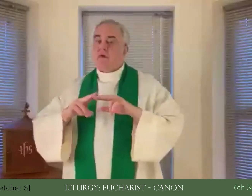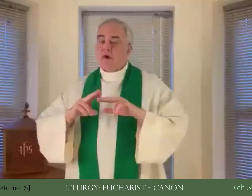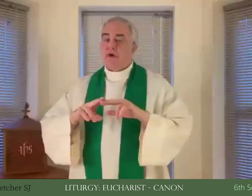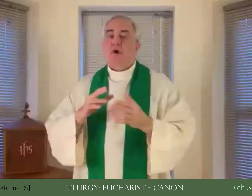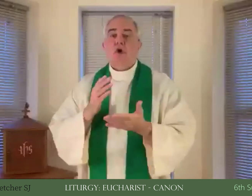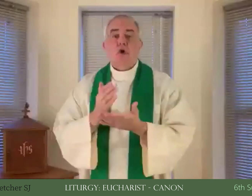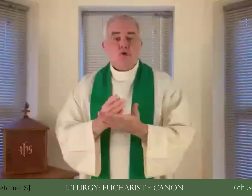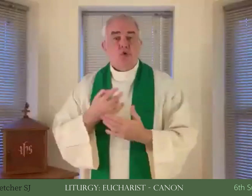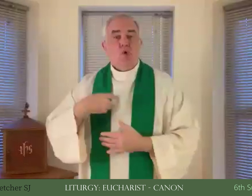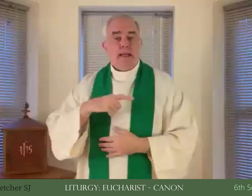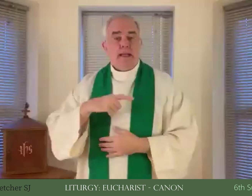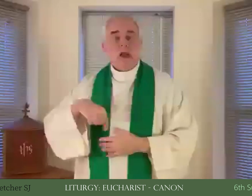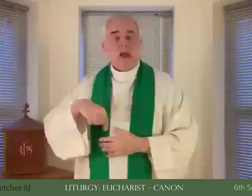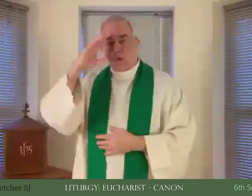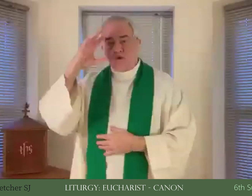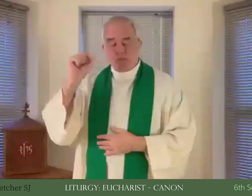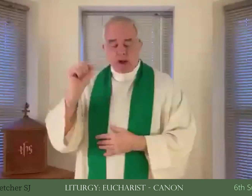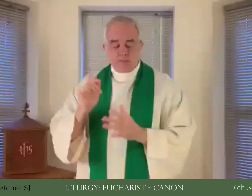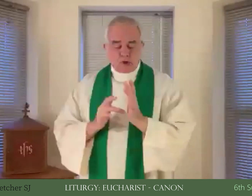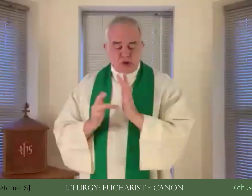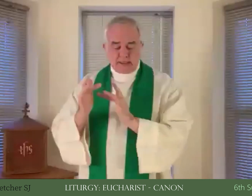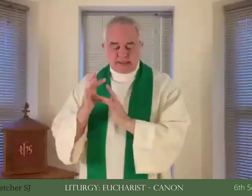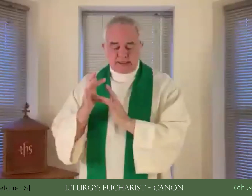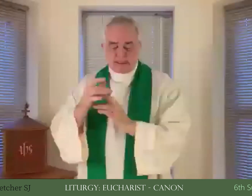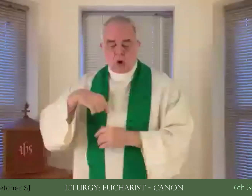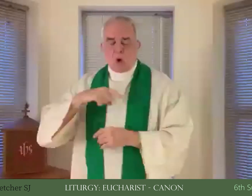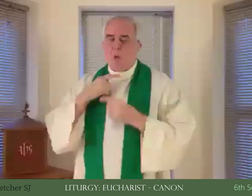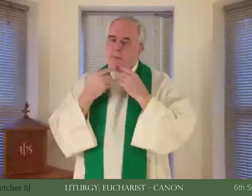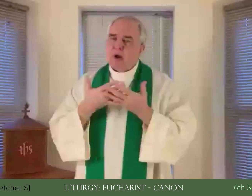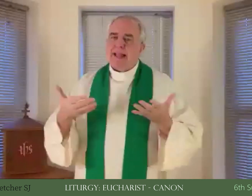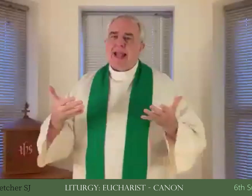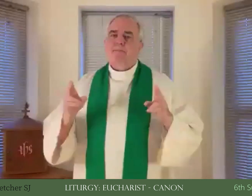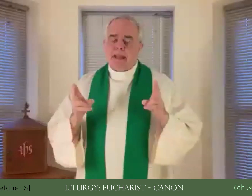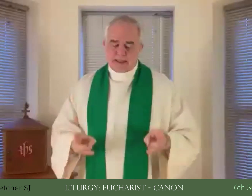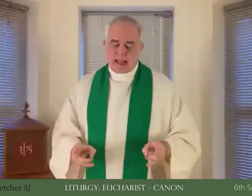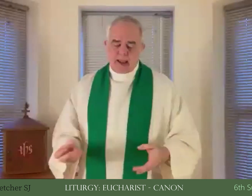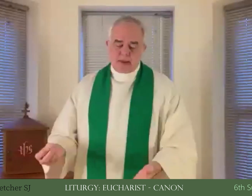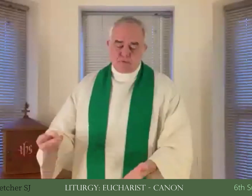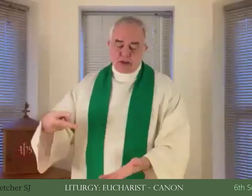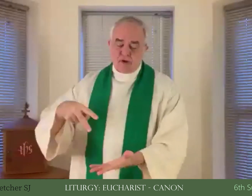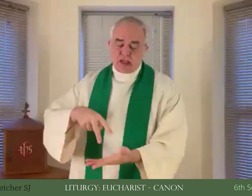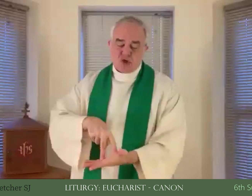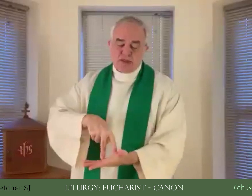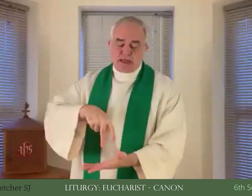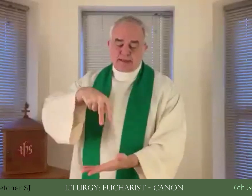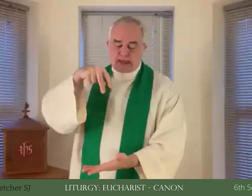Father, truly we remember Jesus. We proclaim his death, his resurrection, and